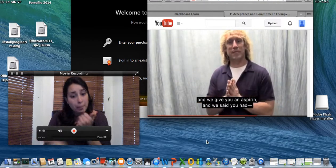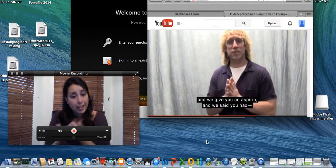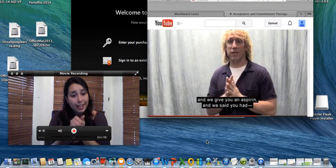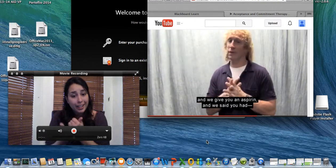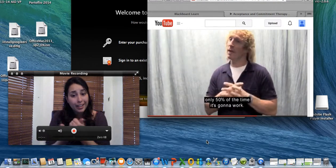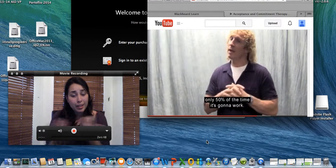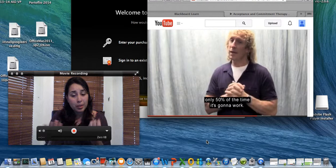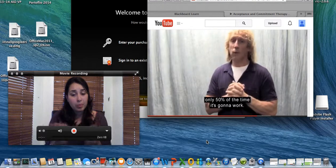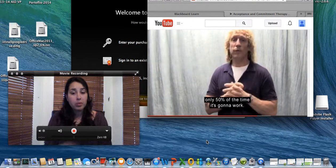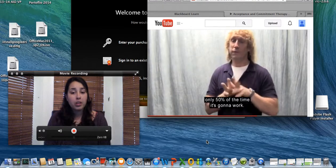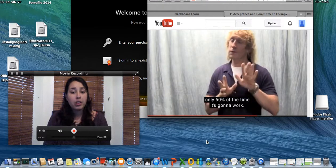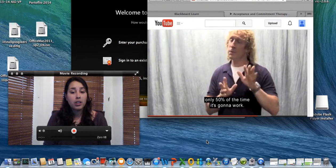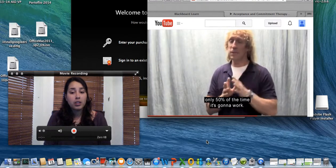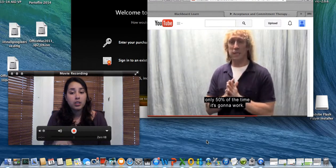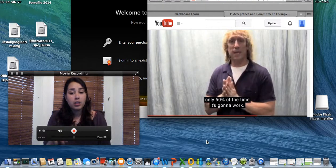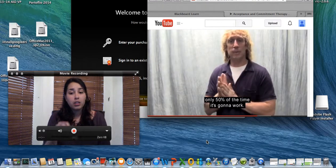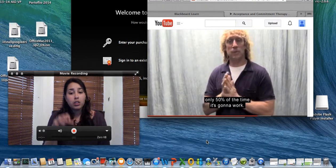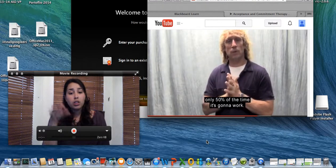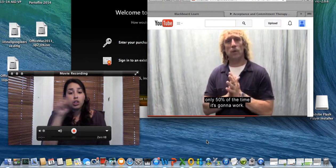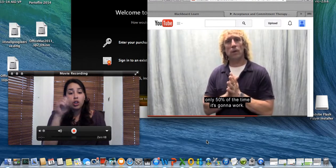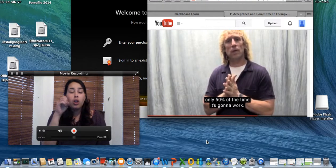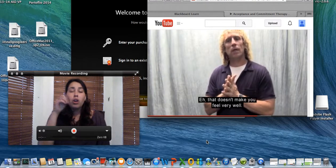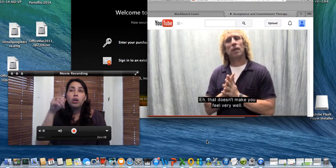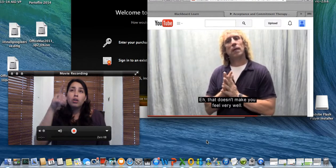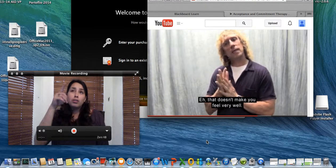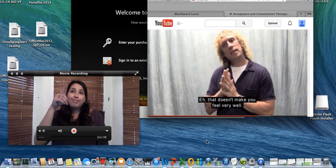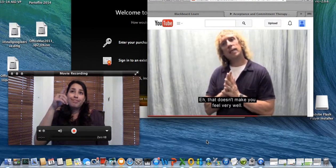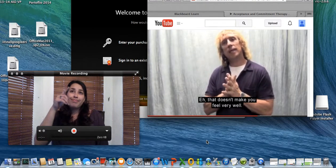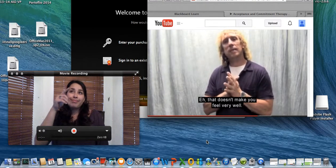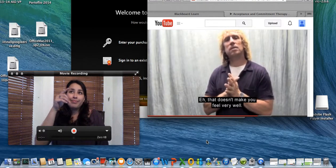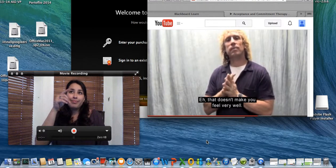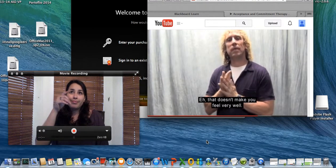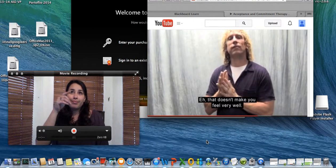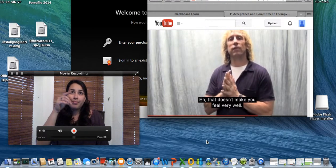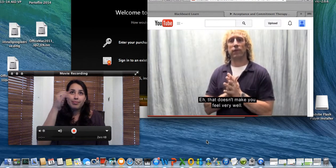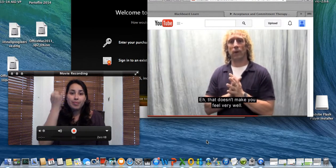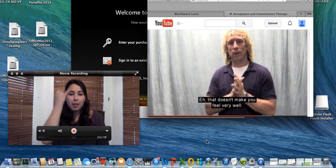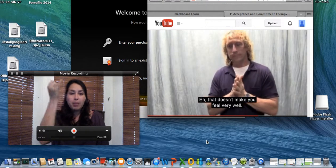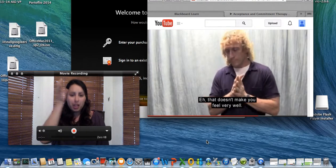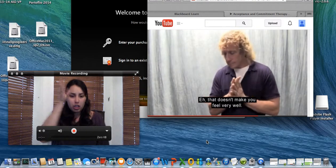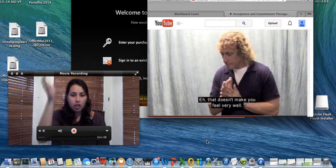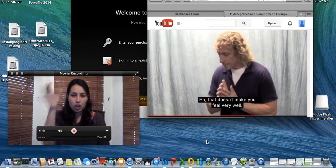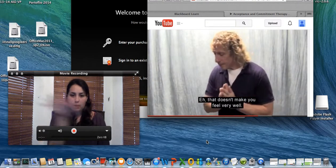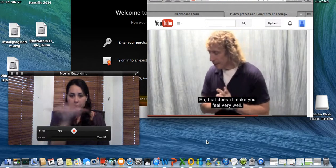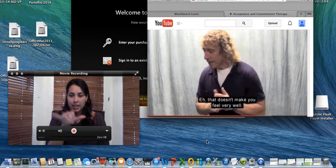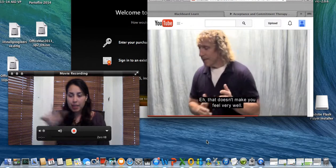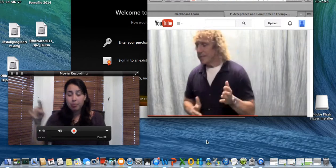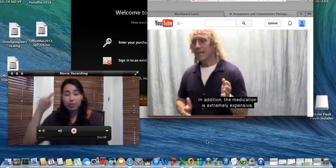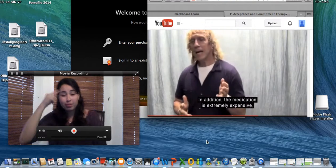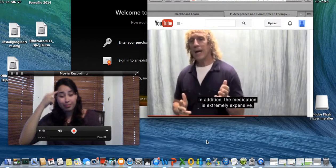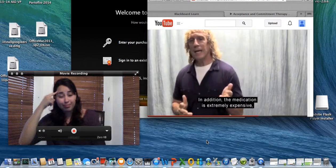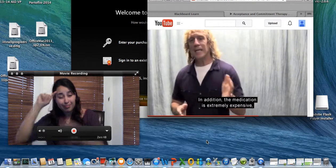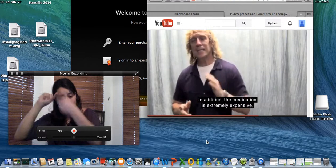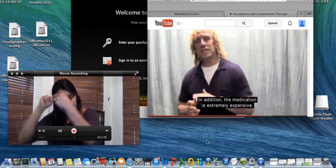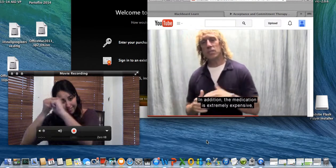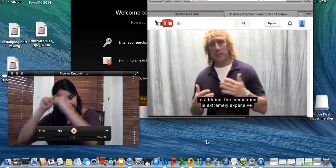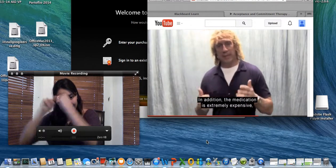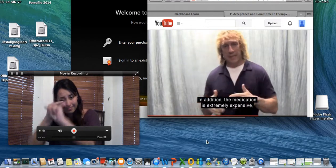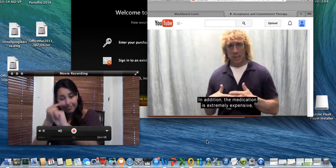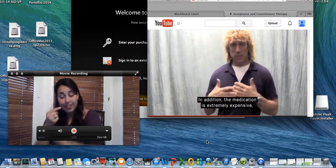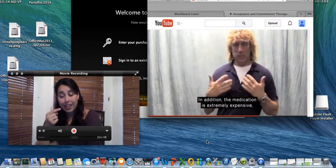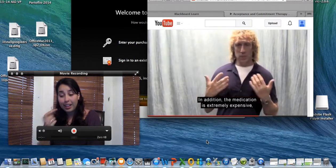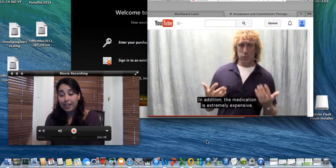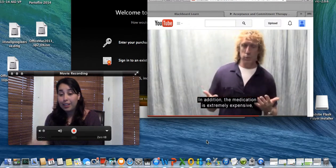aspirin, and we said you had only 50% of the time it's going to work, that doesn't make you feel very well. In